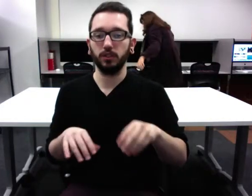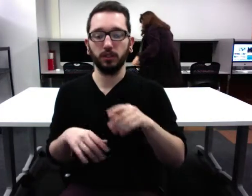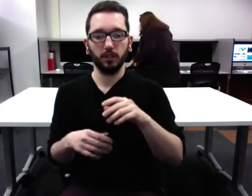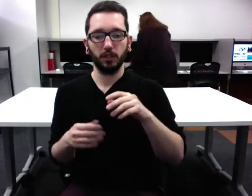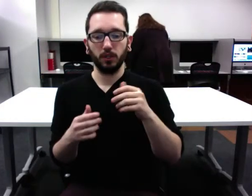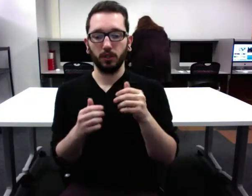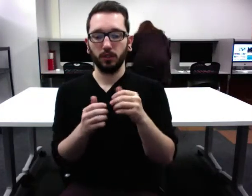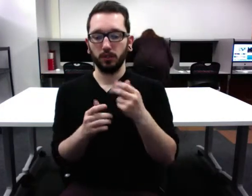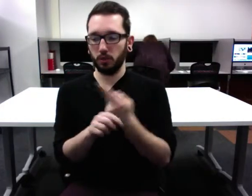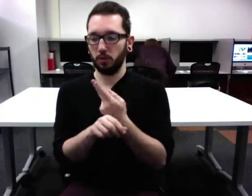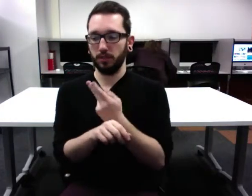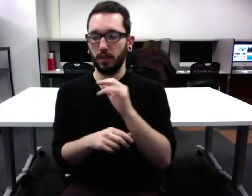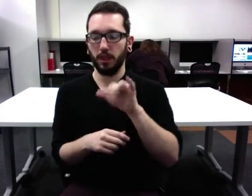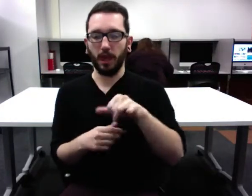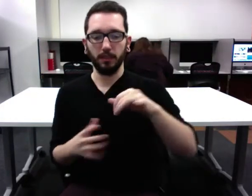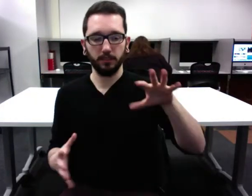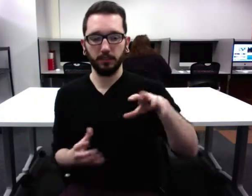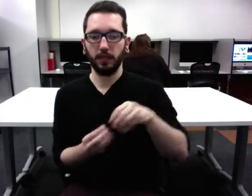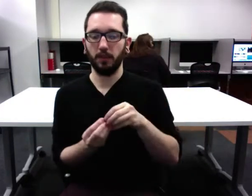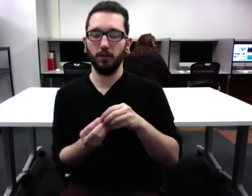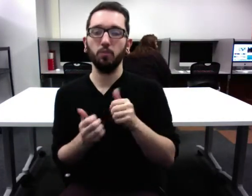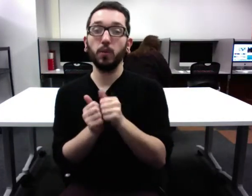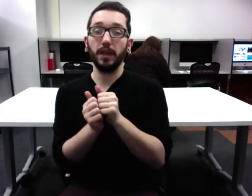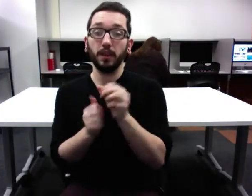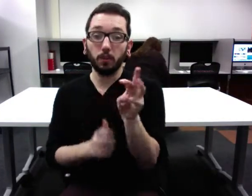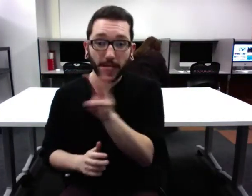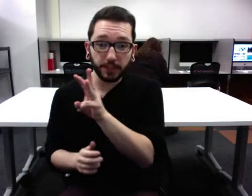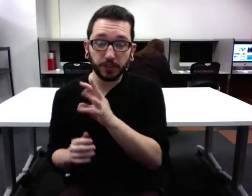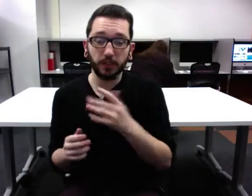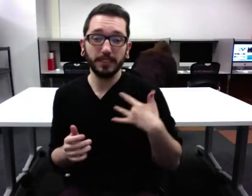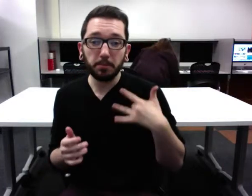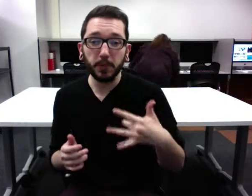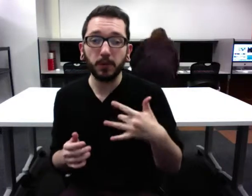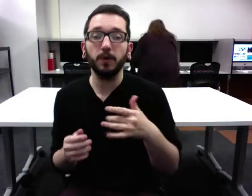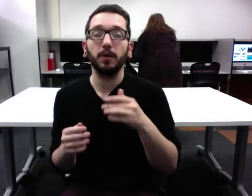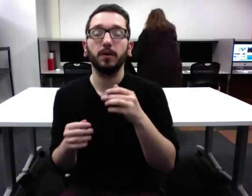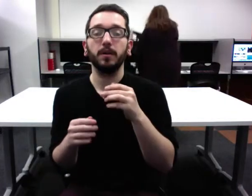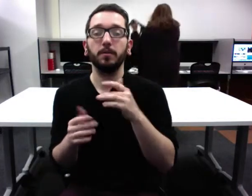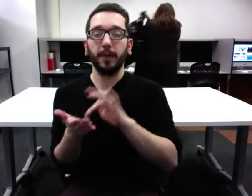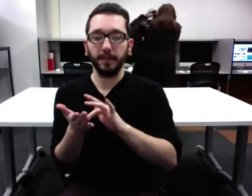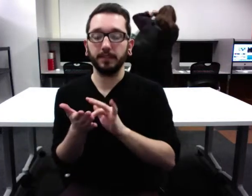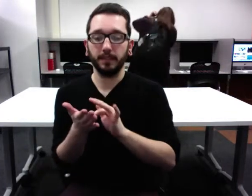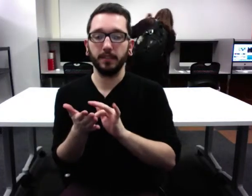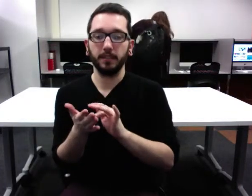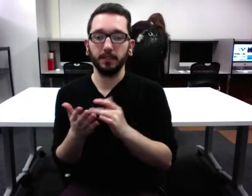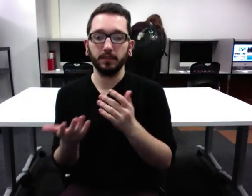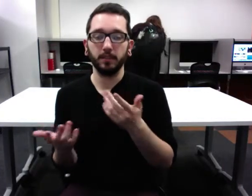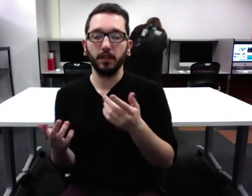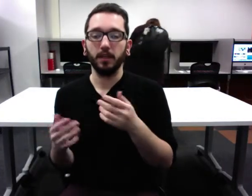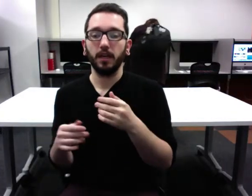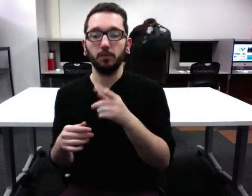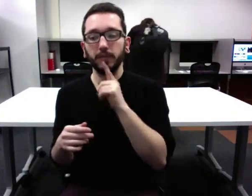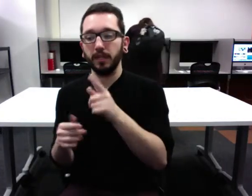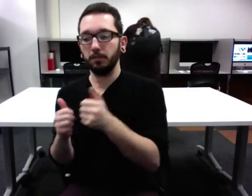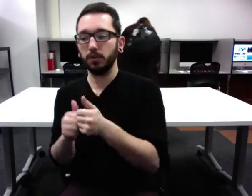together with allopathic or Western or conventional medicine. And actually the majority of people who use CAM or integrative